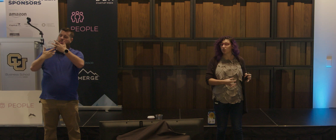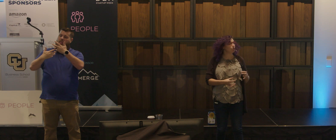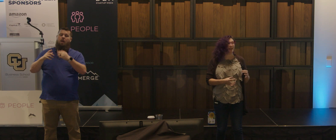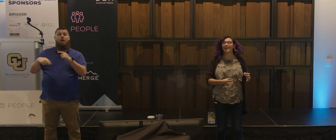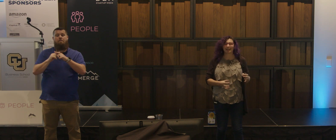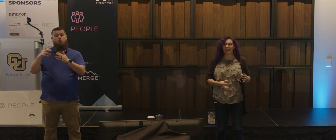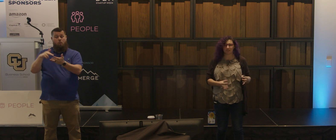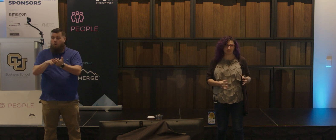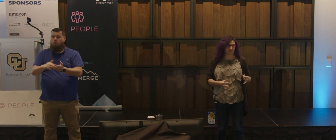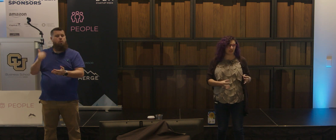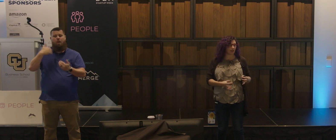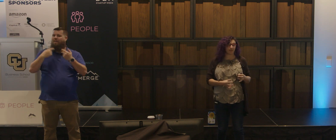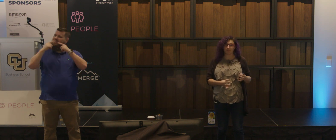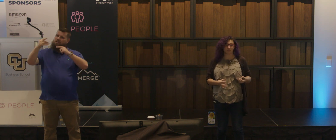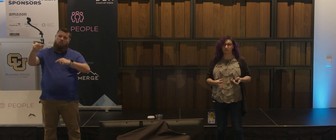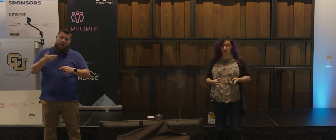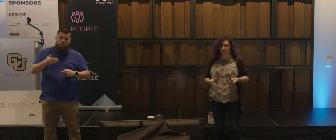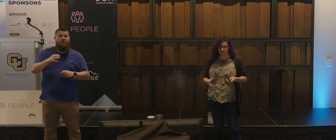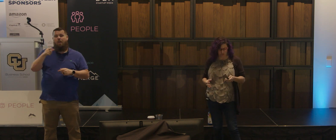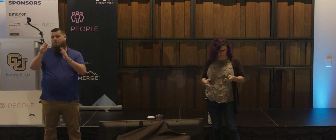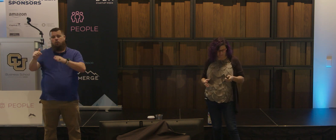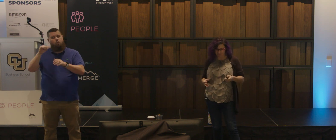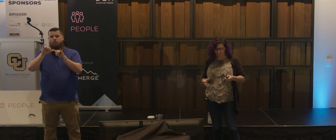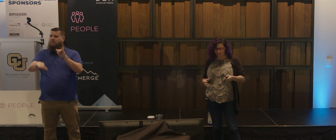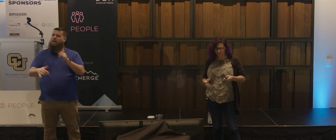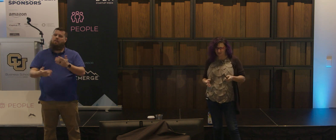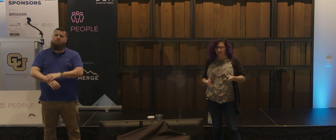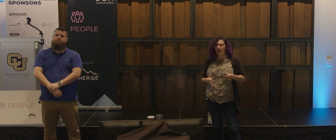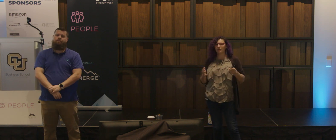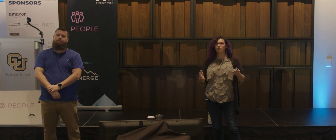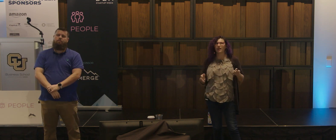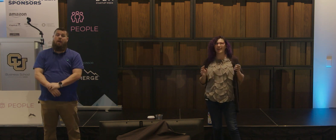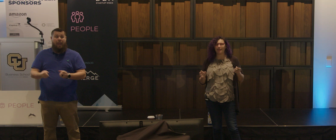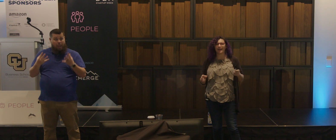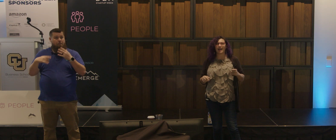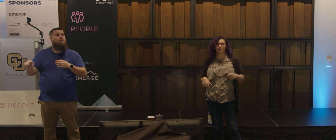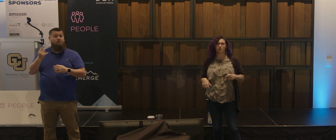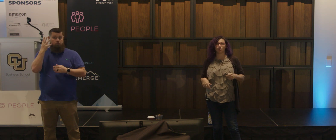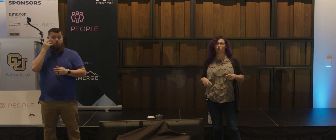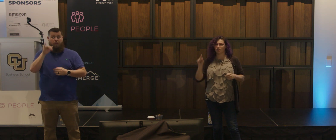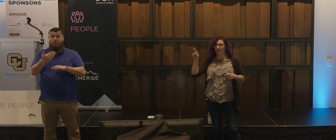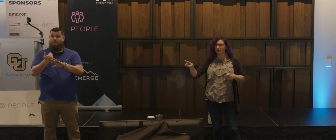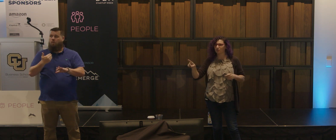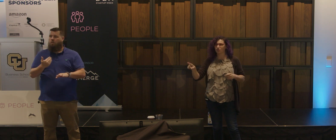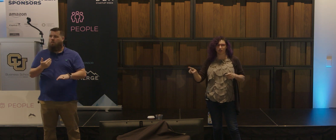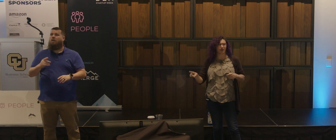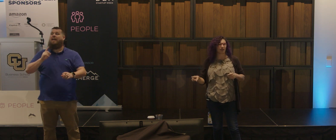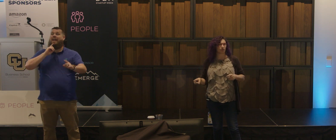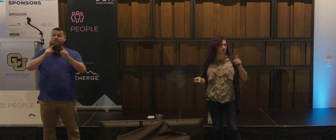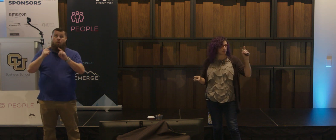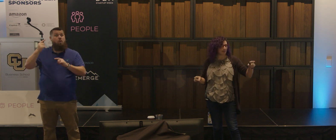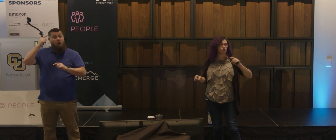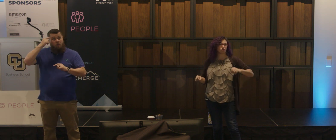does, you are not going to have a successful hire, and that person is not going to stay at your company. How many of you have had that happen to you, where you got interviewed, thought you